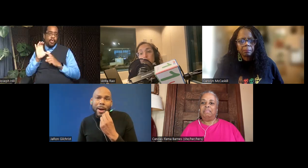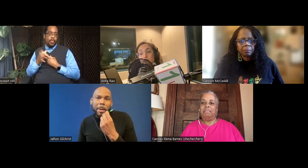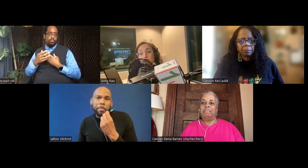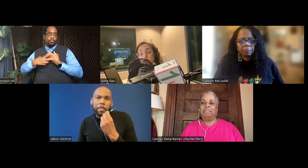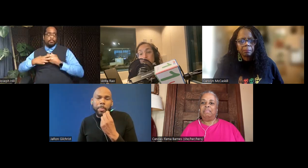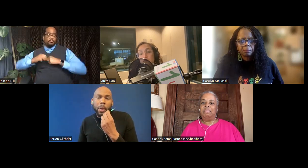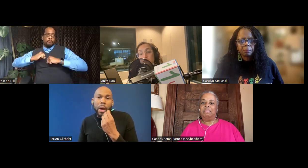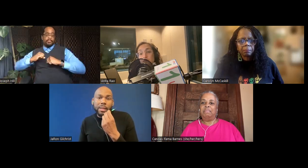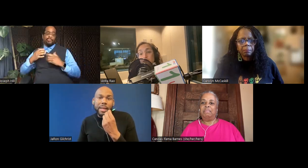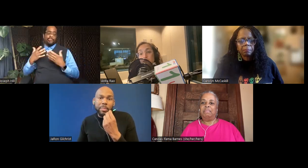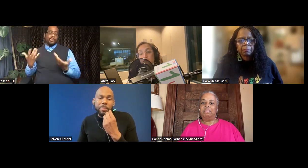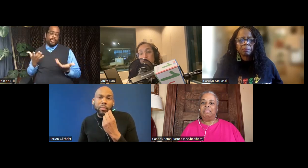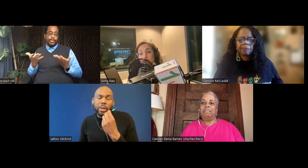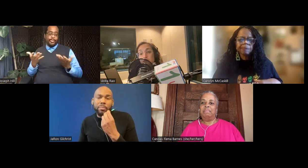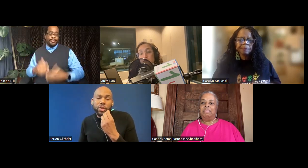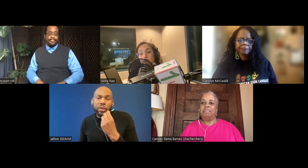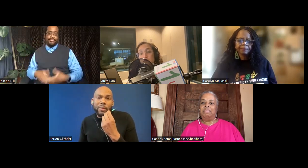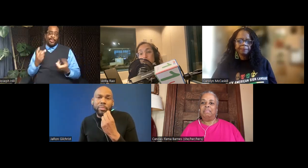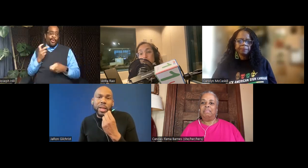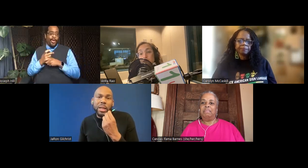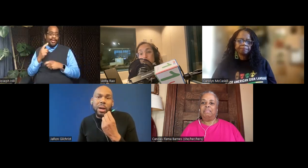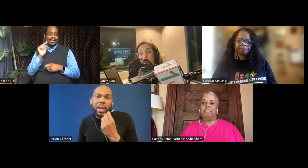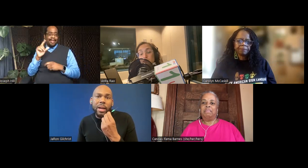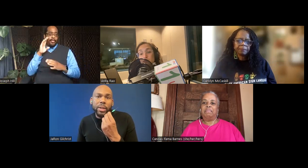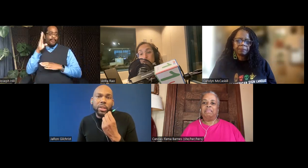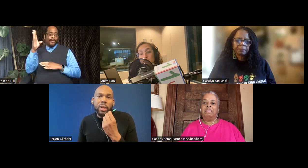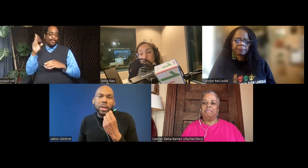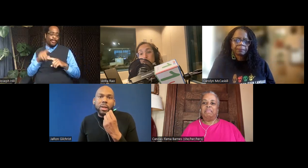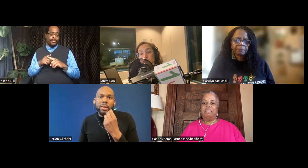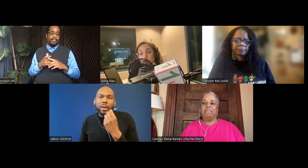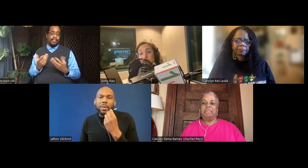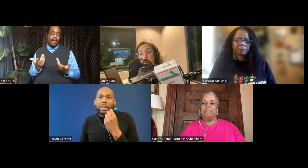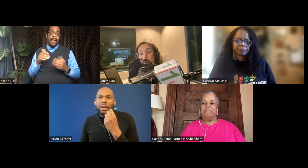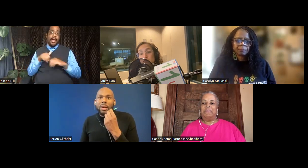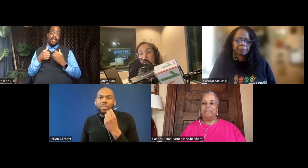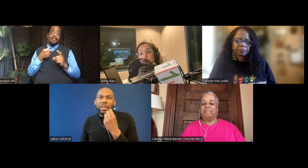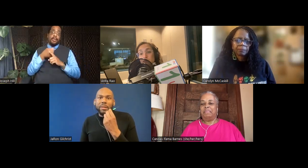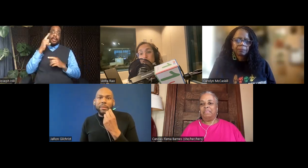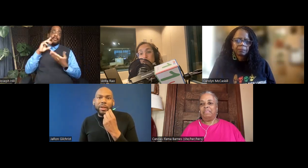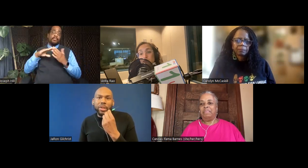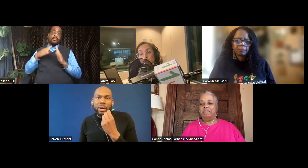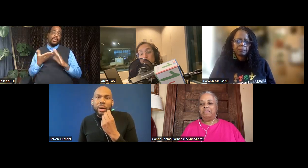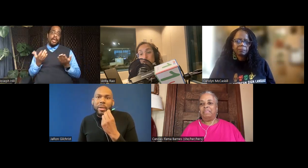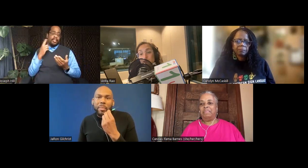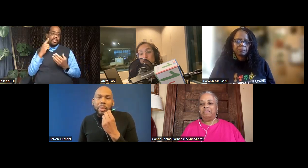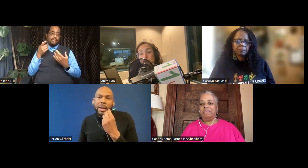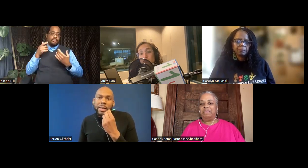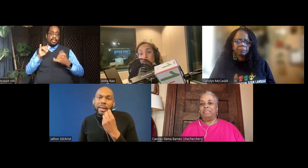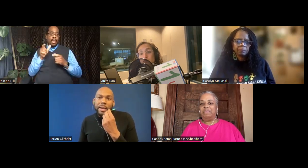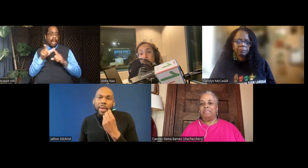how us as people really preserve and protect our language. So it's hard to predict the future and